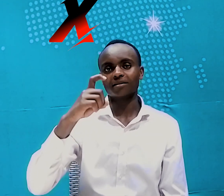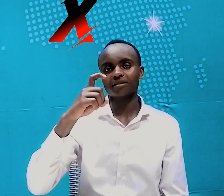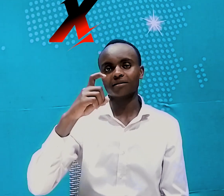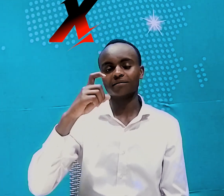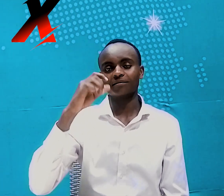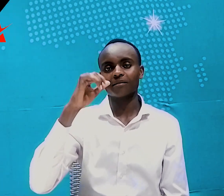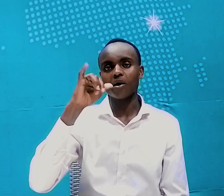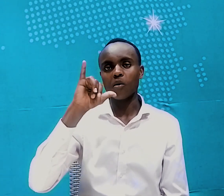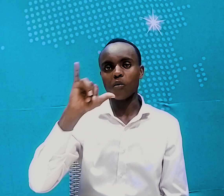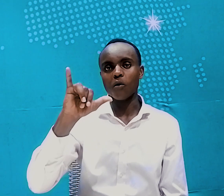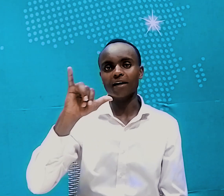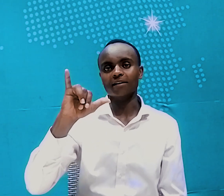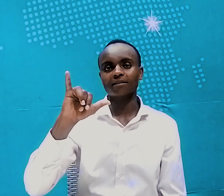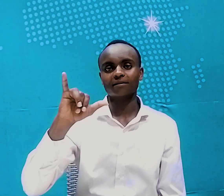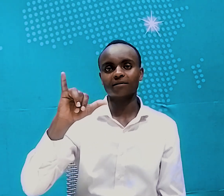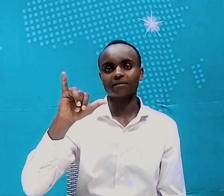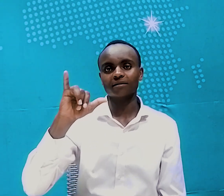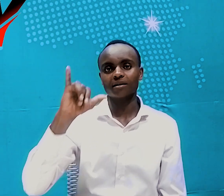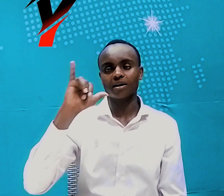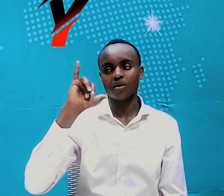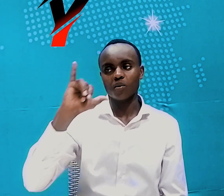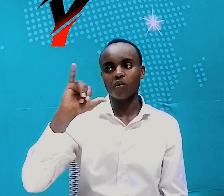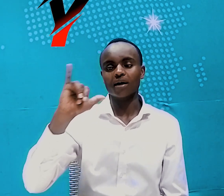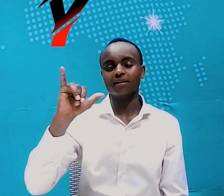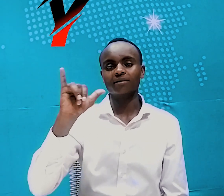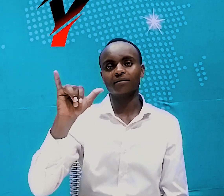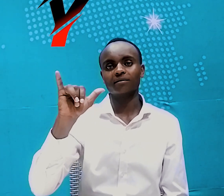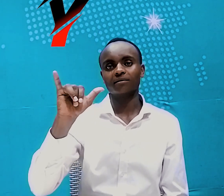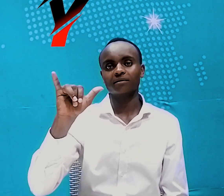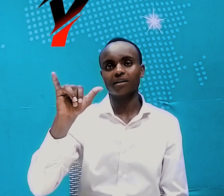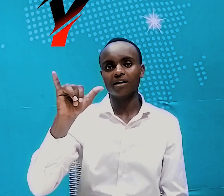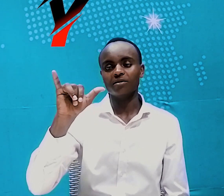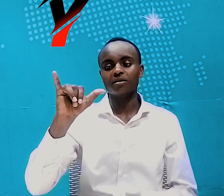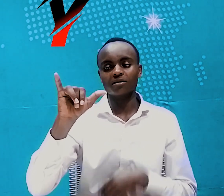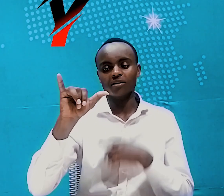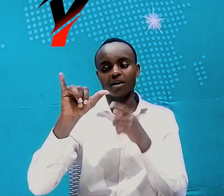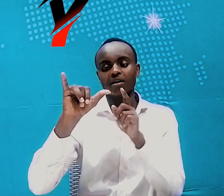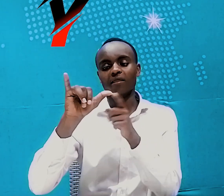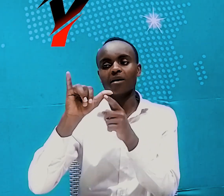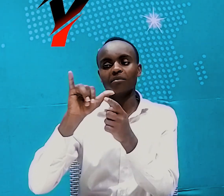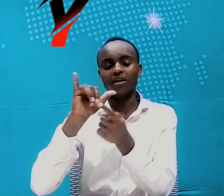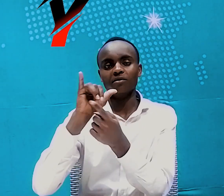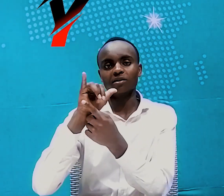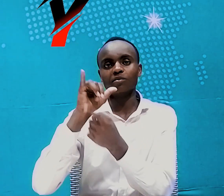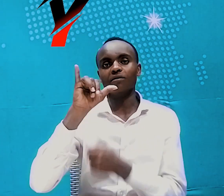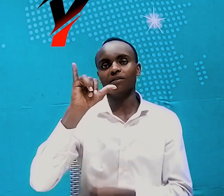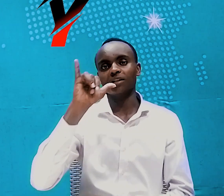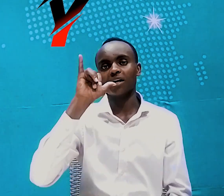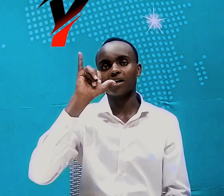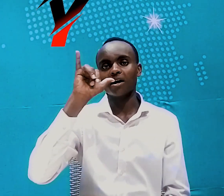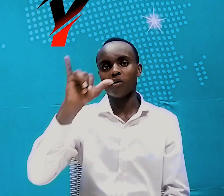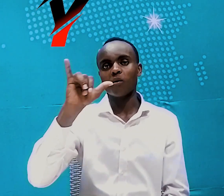X. Y. Y. Using your thumb and your small finger.